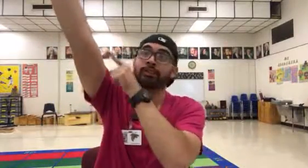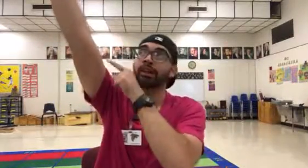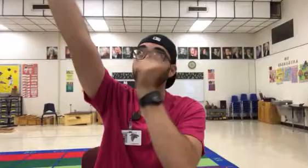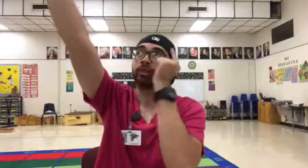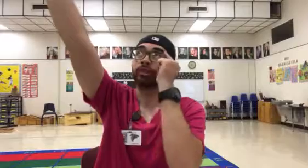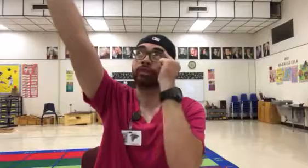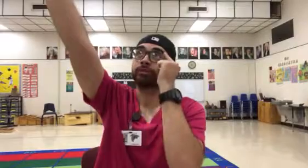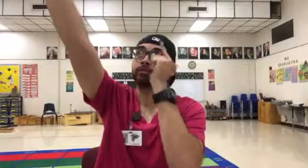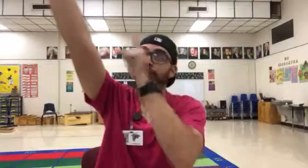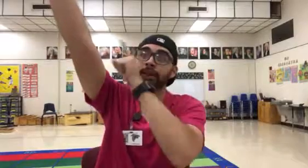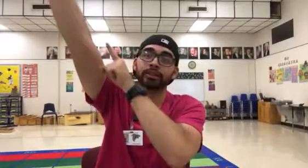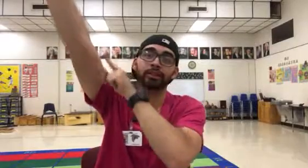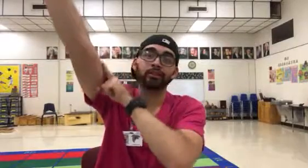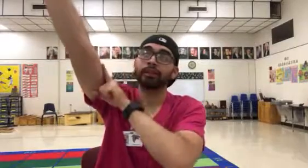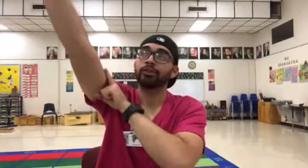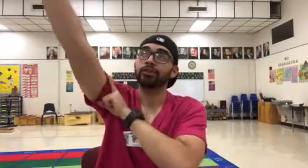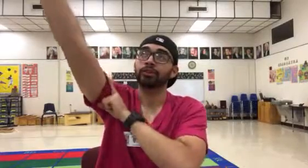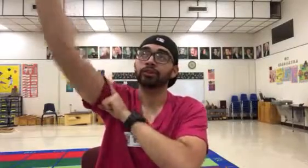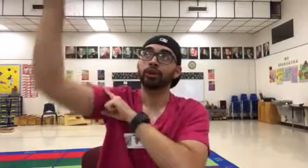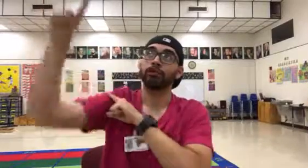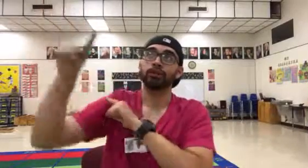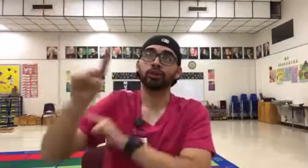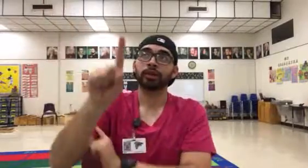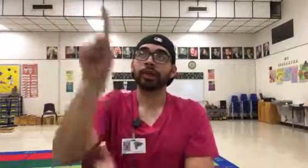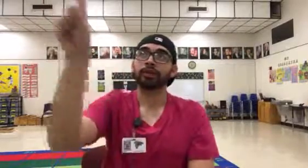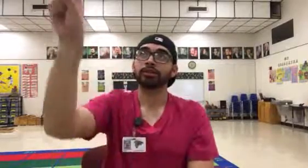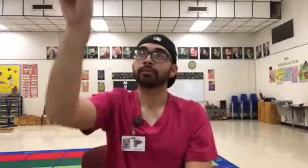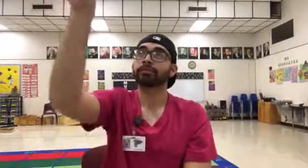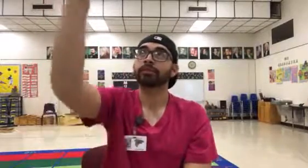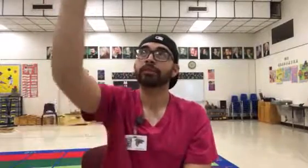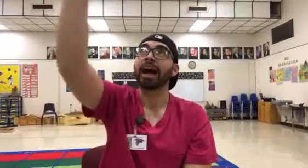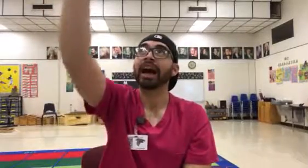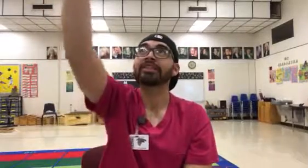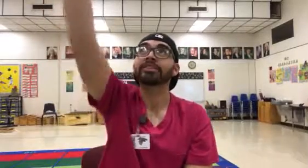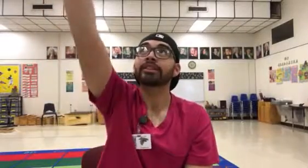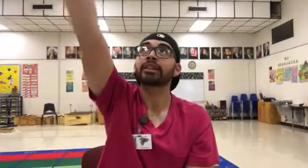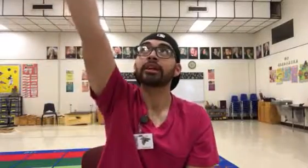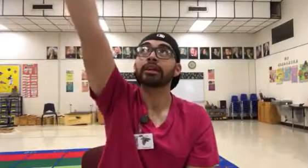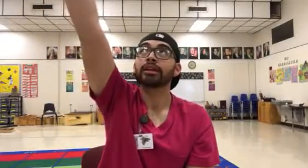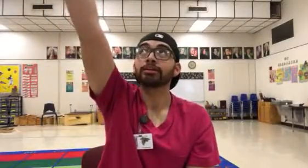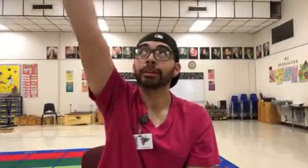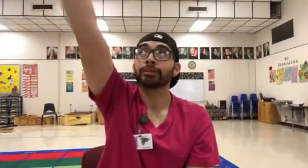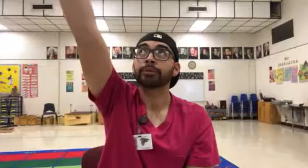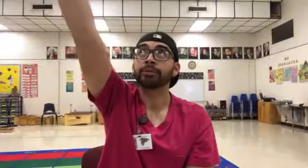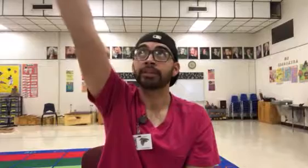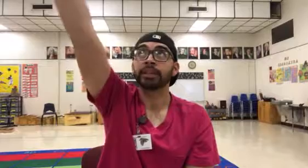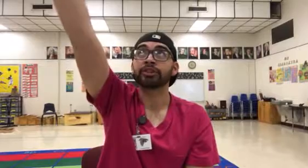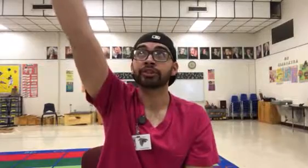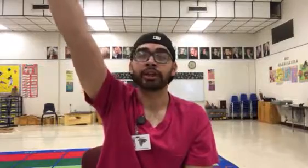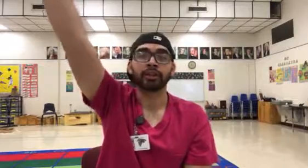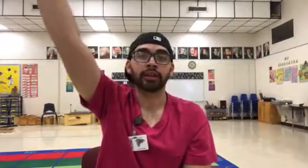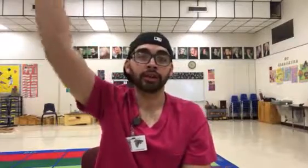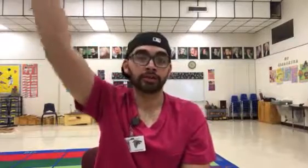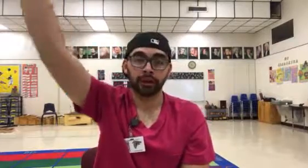that finger. ASL is very visual, so if you create the height, people will see and understand that it's very